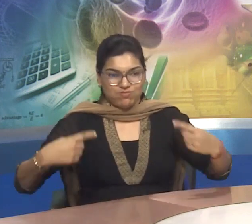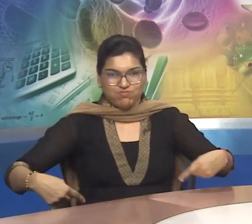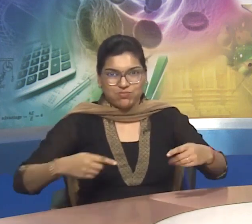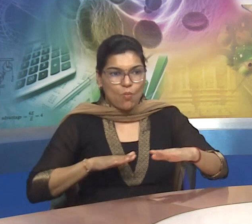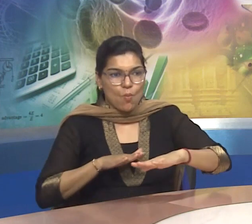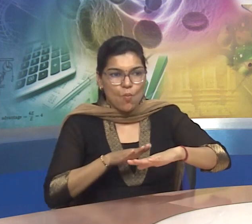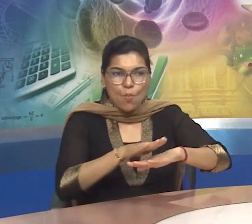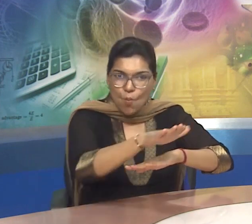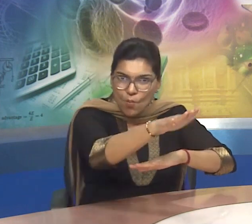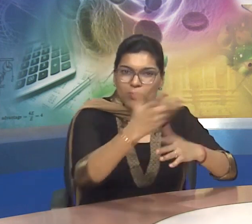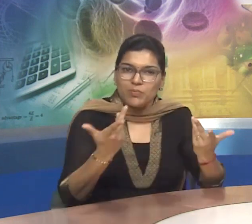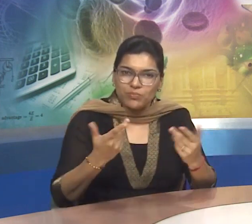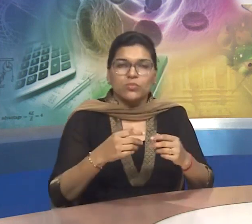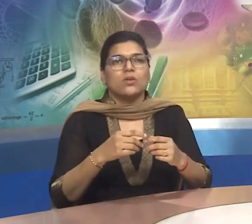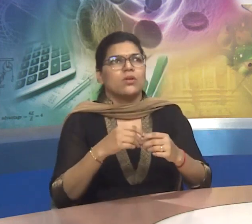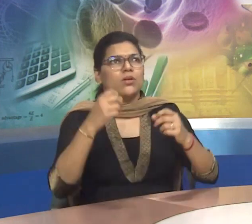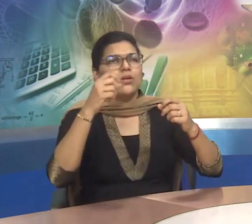available for the wheelchair, and